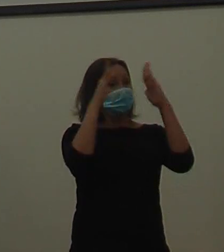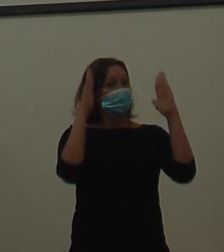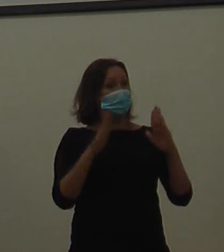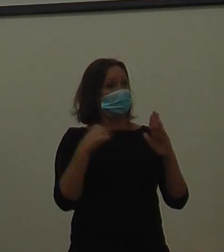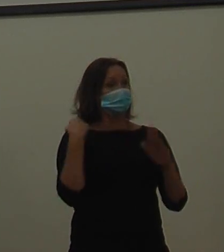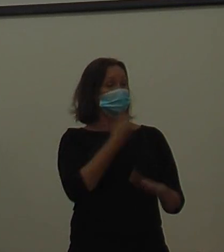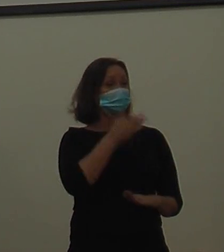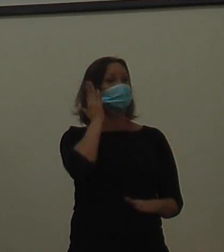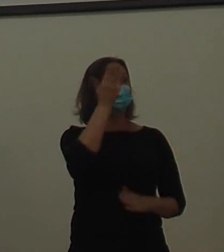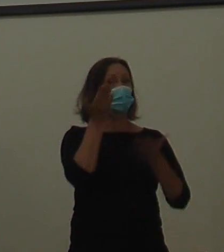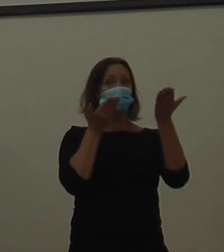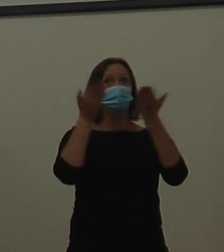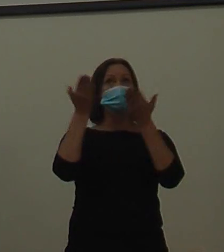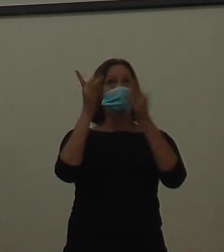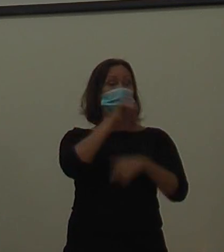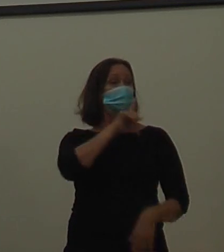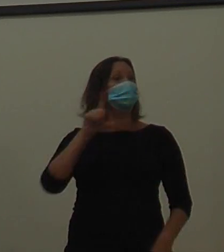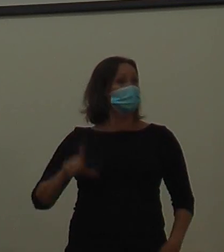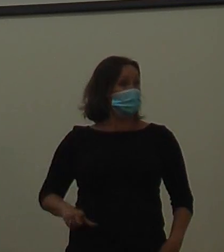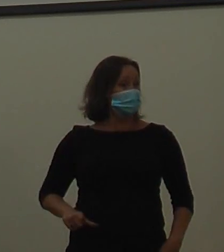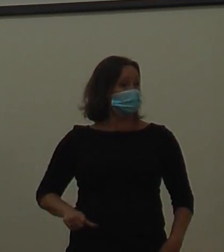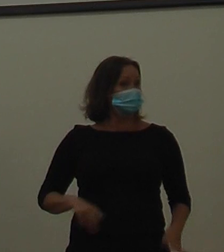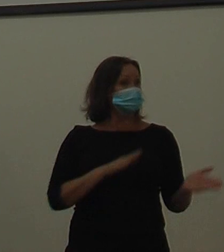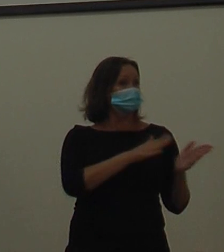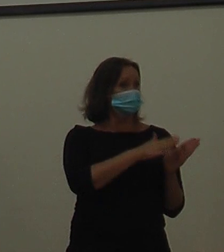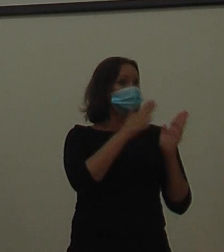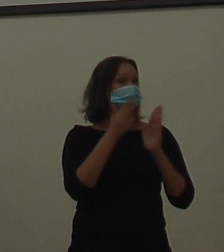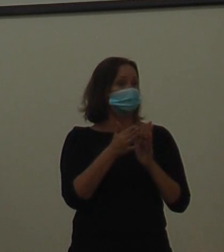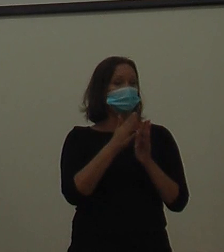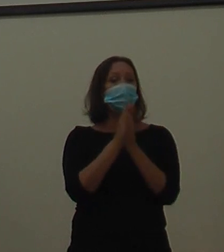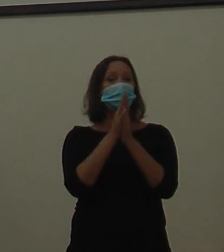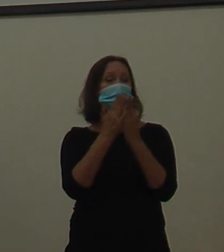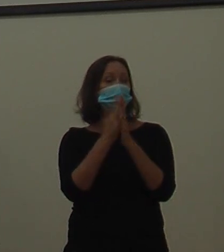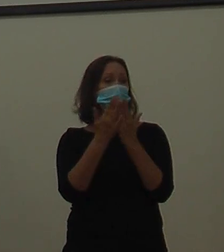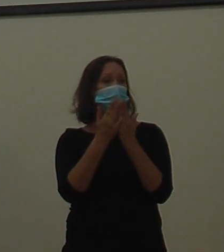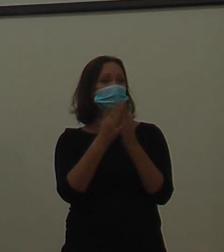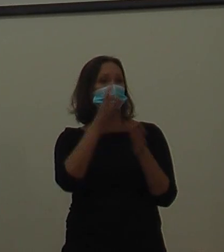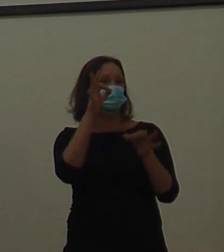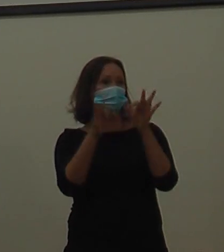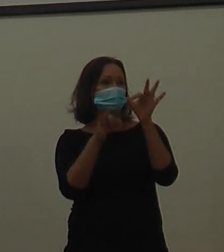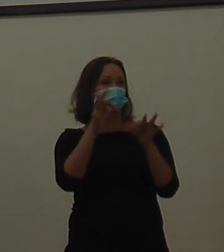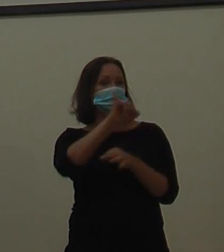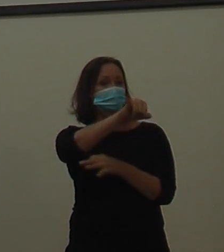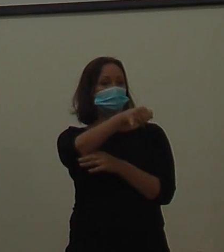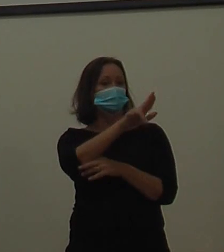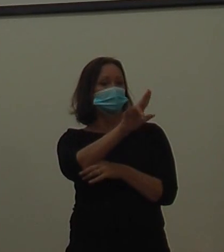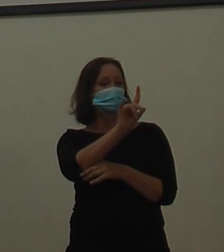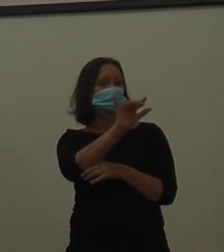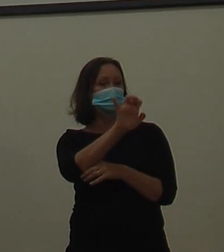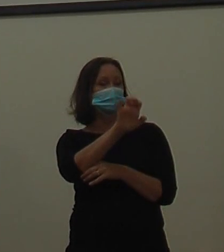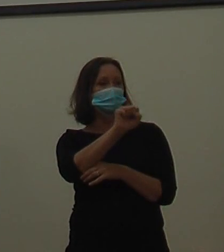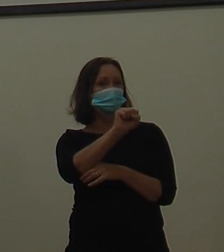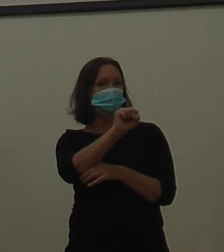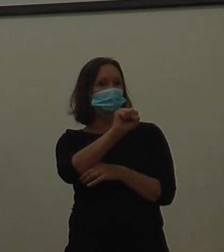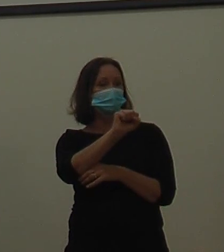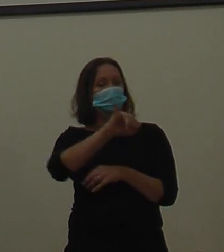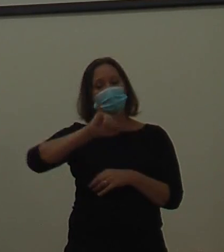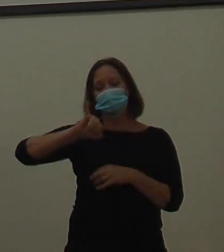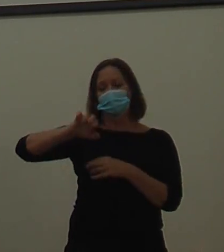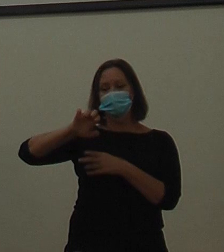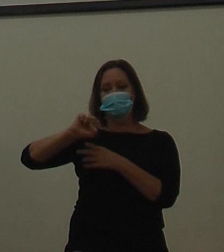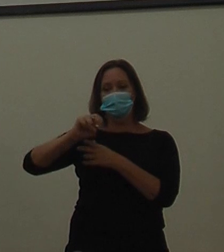And then we go into the book of Judges, and Joshua dies,